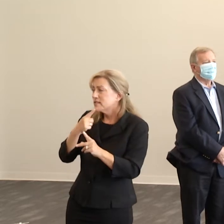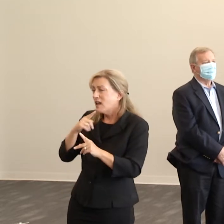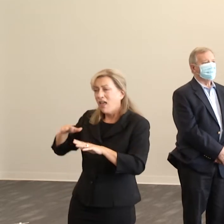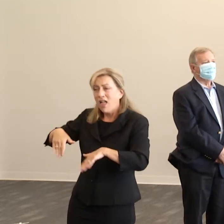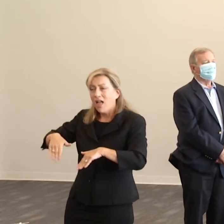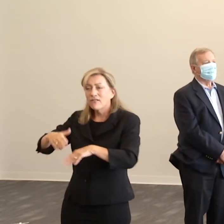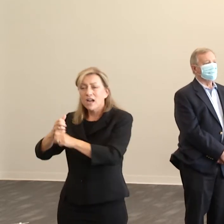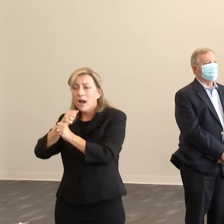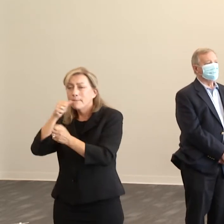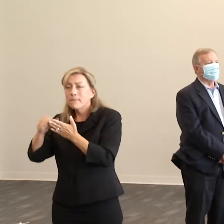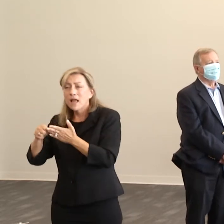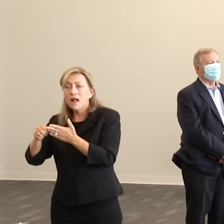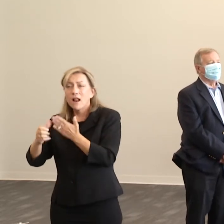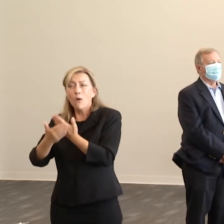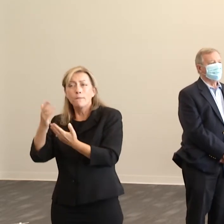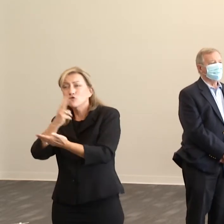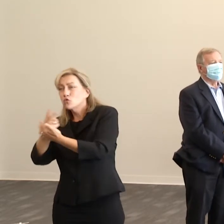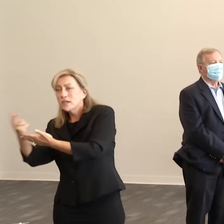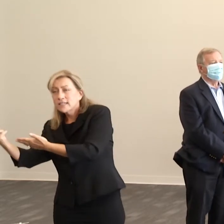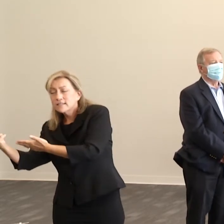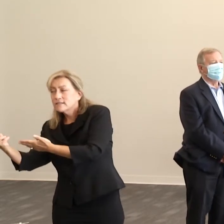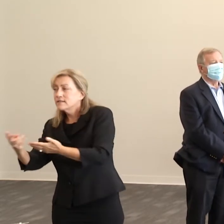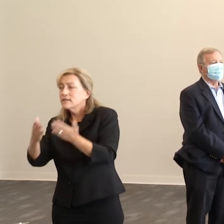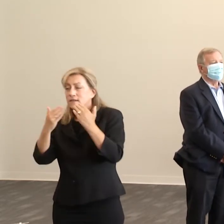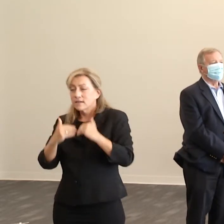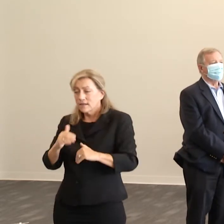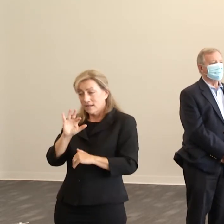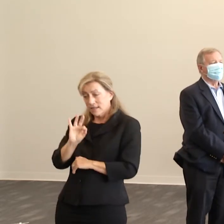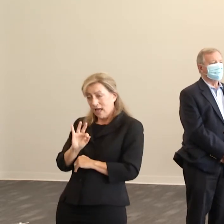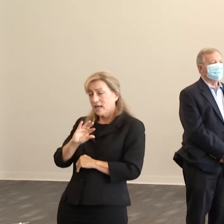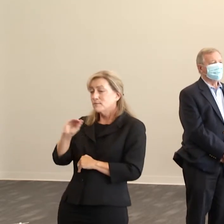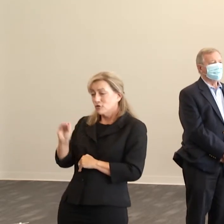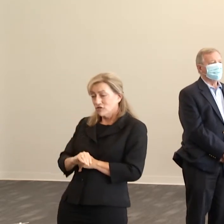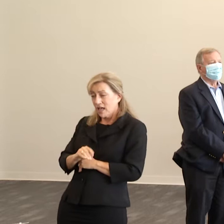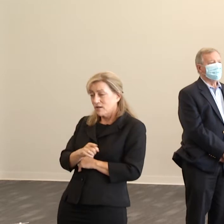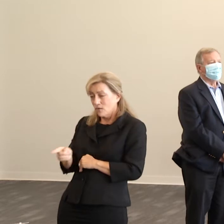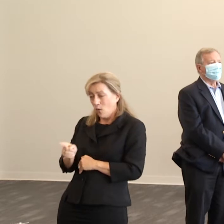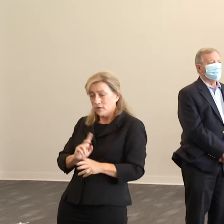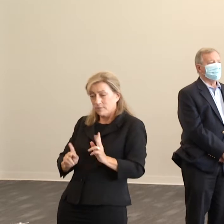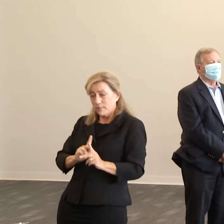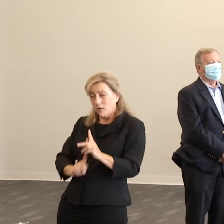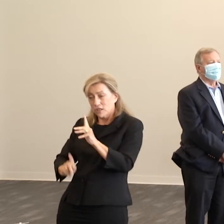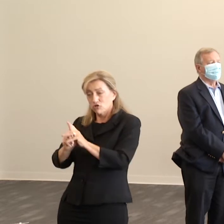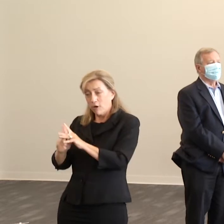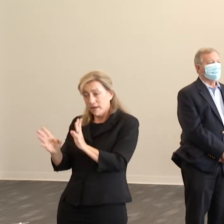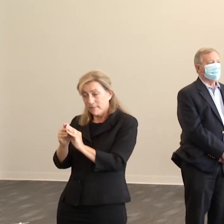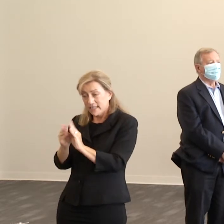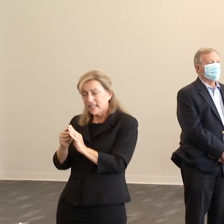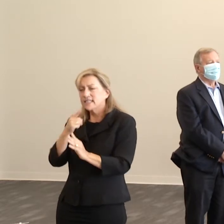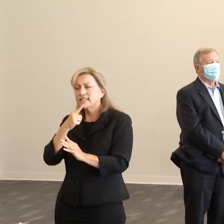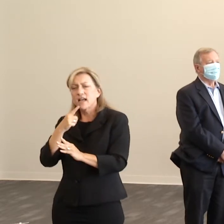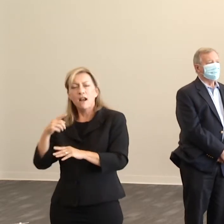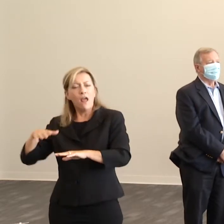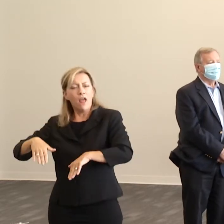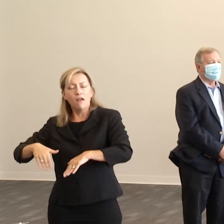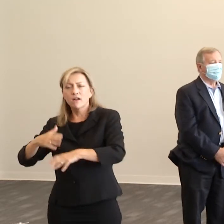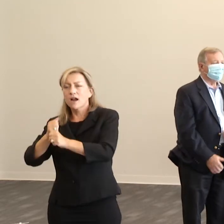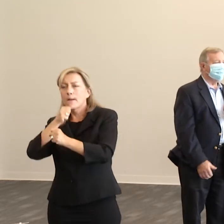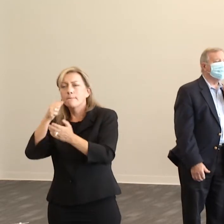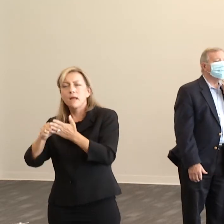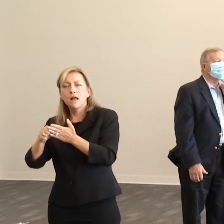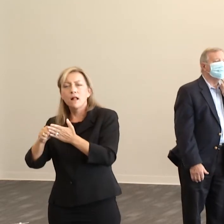2 weeks. And 9% claimed to have not received mail for 3 weeks or more.